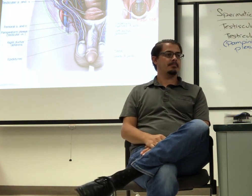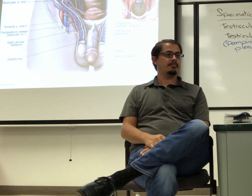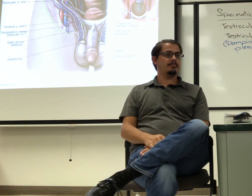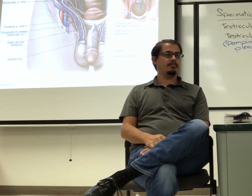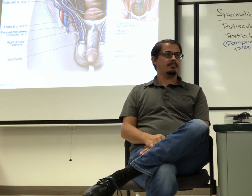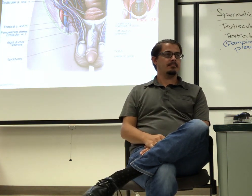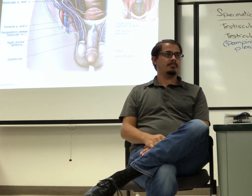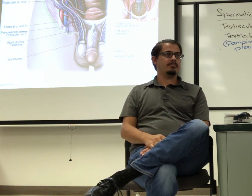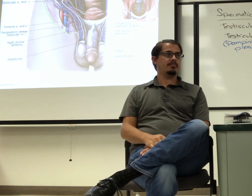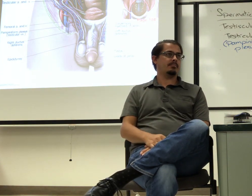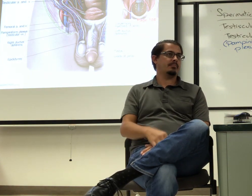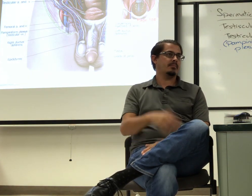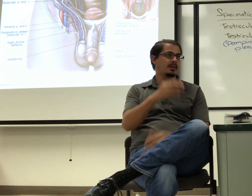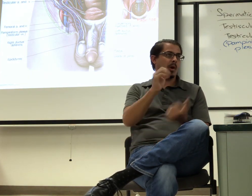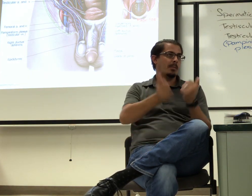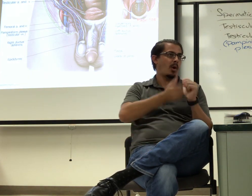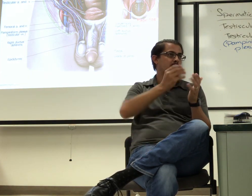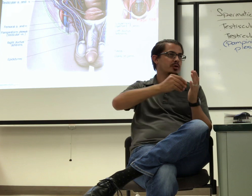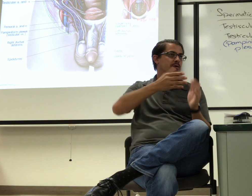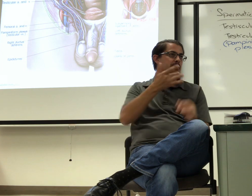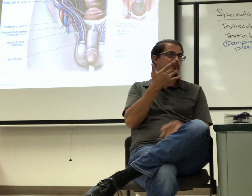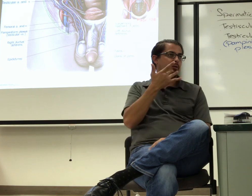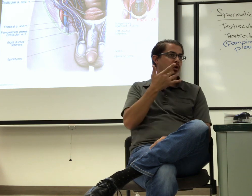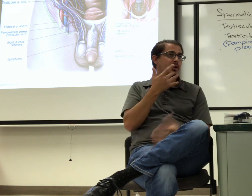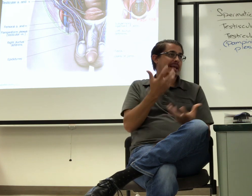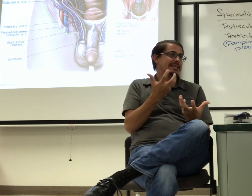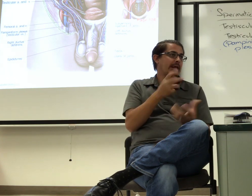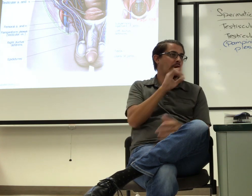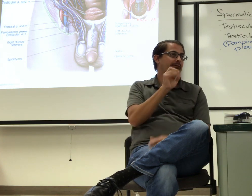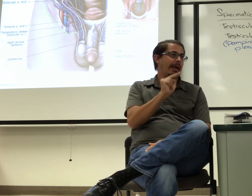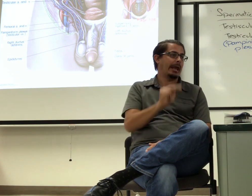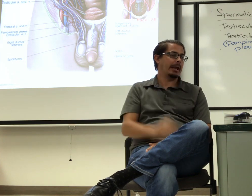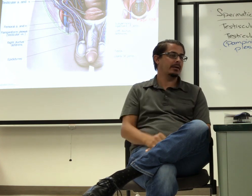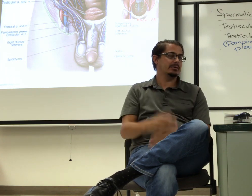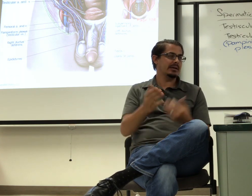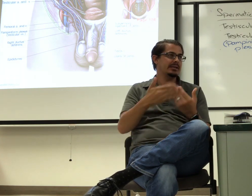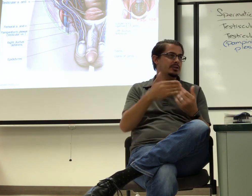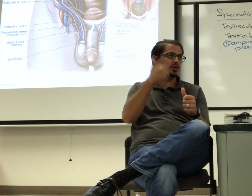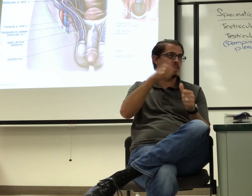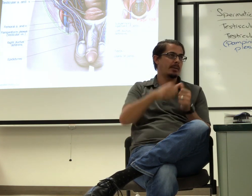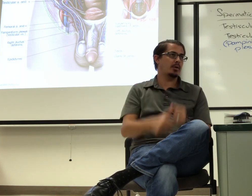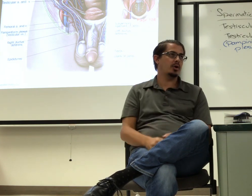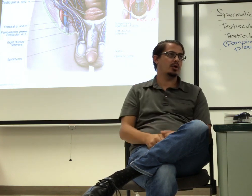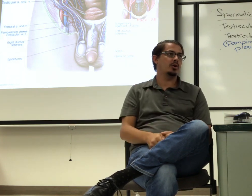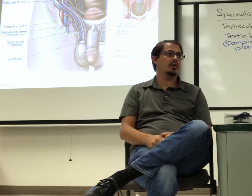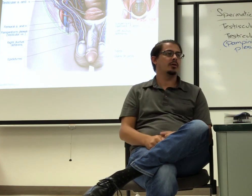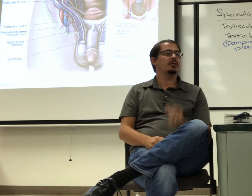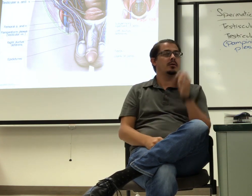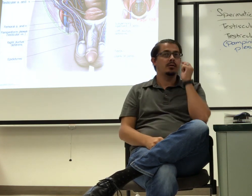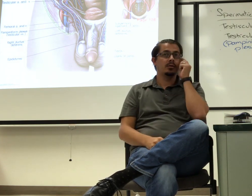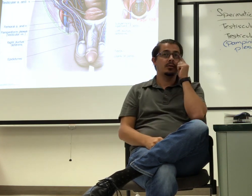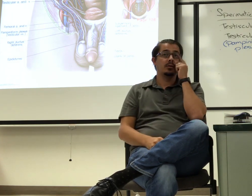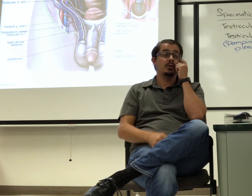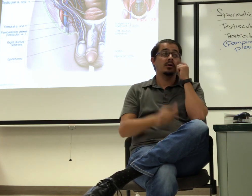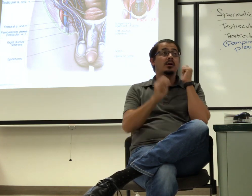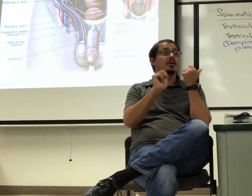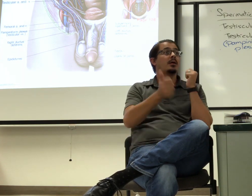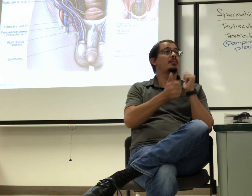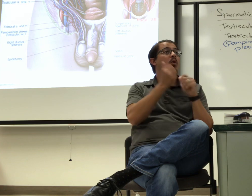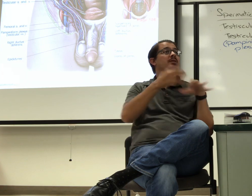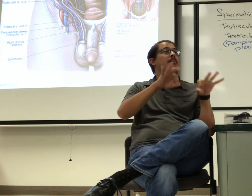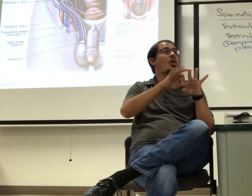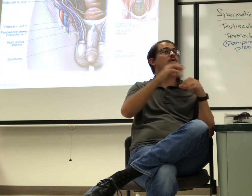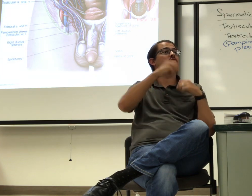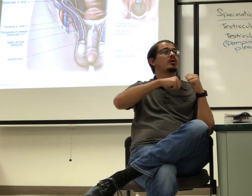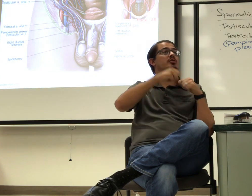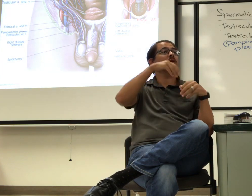Well, most students prefer testicular veins. It's a lot easier to remember. Now, the most important structure in the